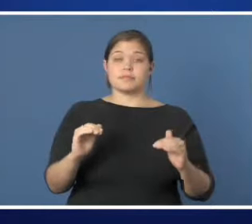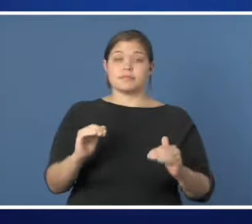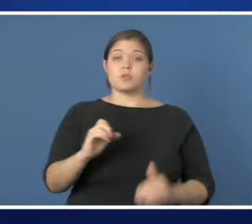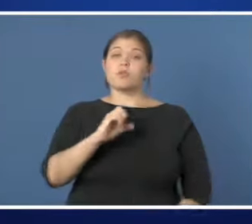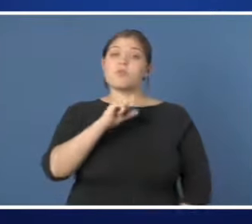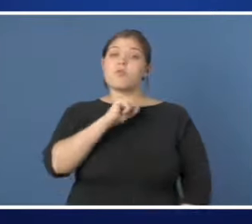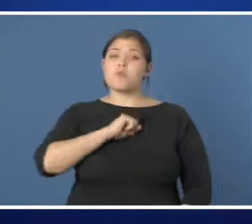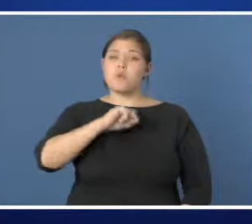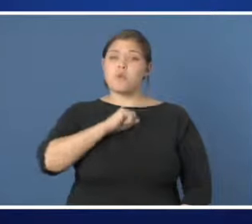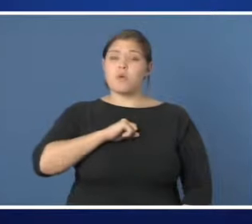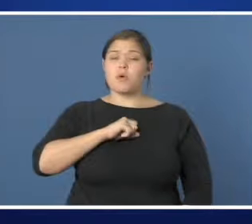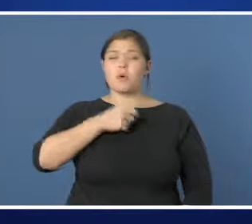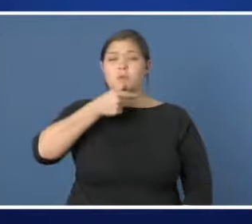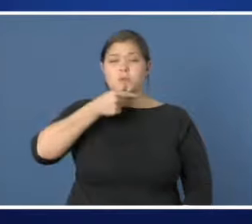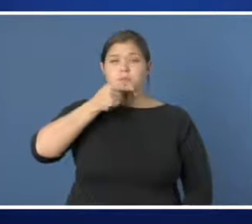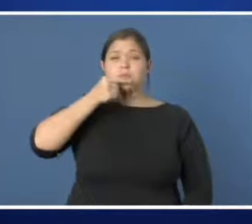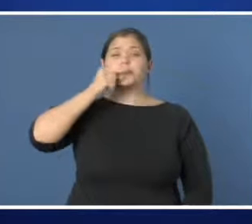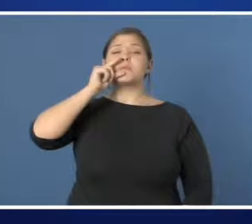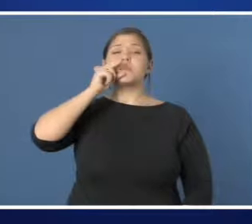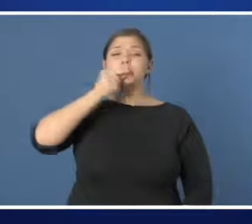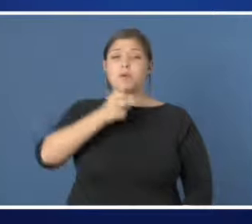cough syrup,